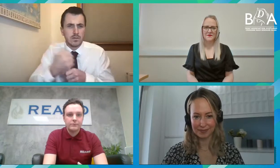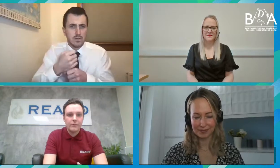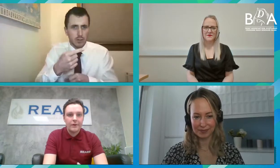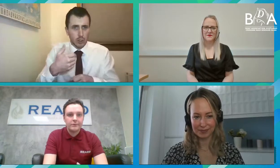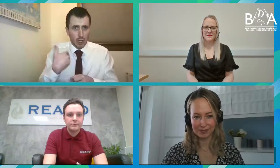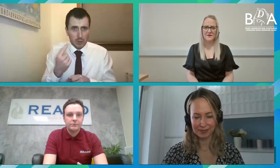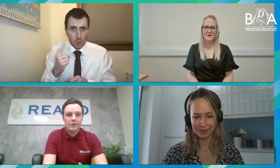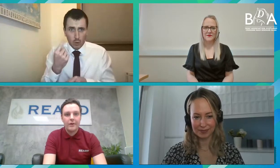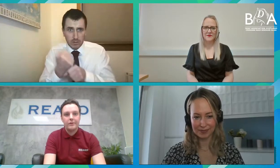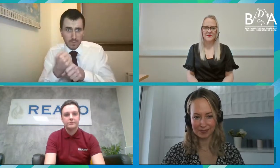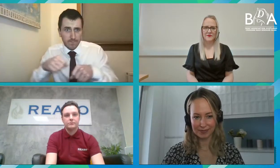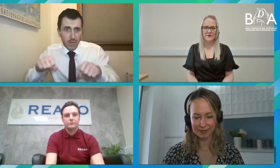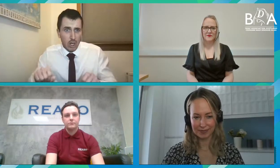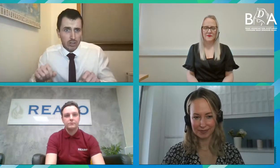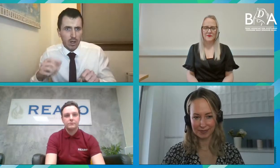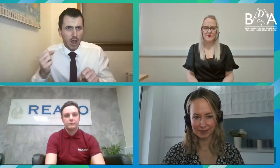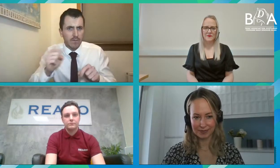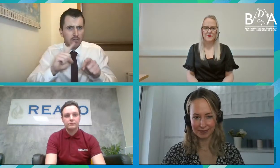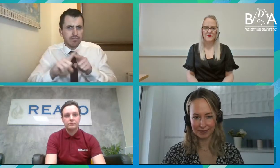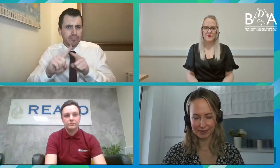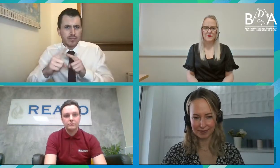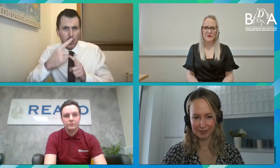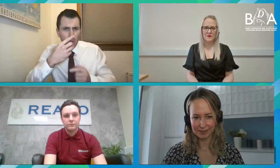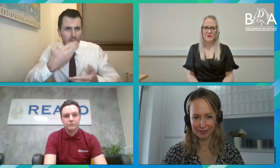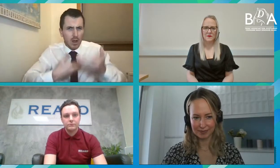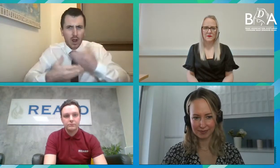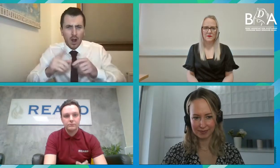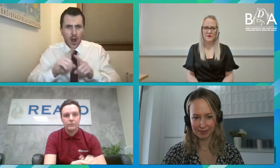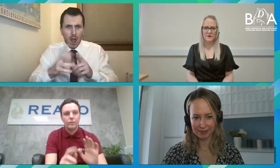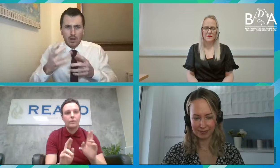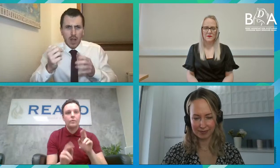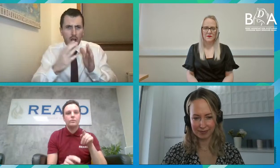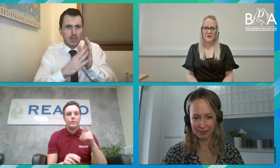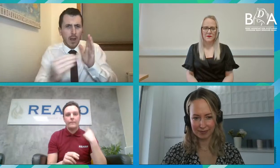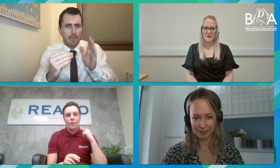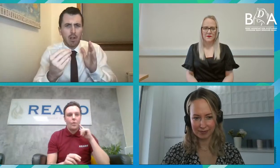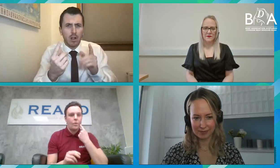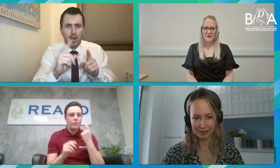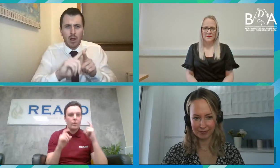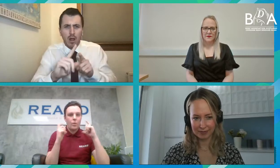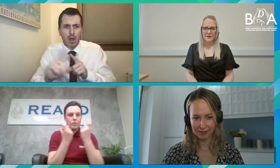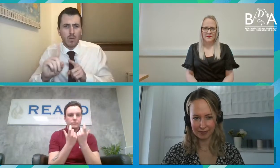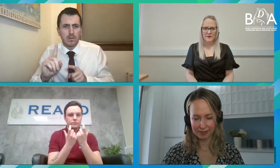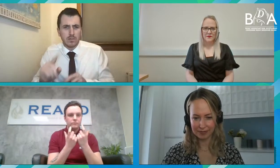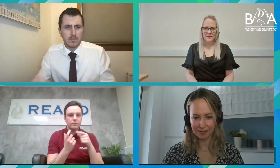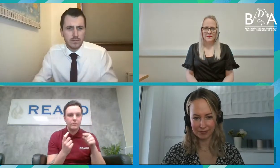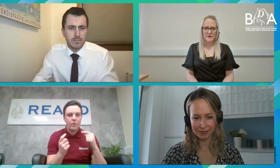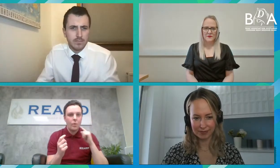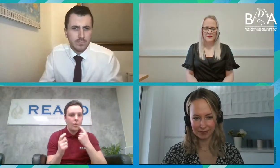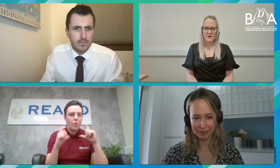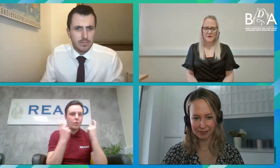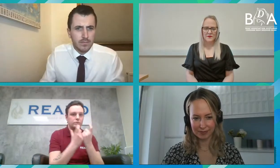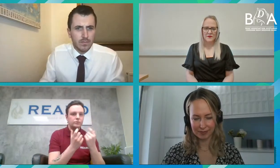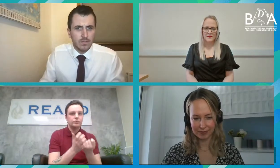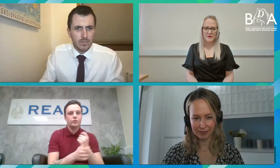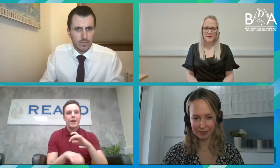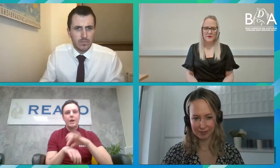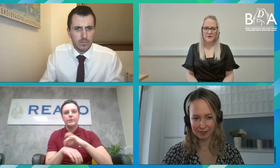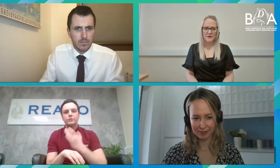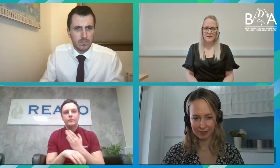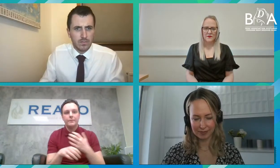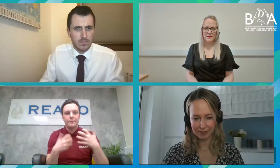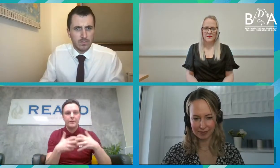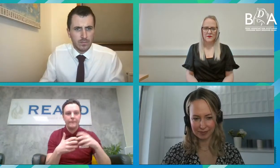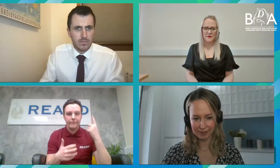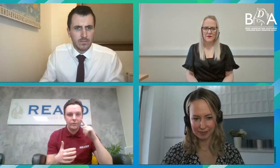So, you're working with wood, you're working with furniture. So could you maybe expand on a little bit about some of the areas you work in?